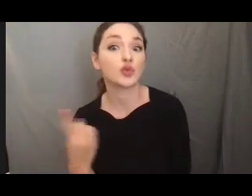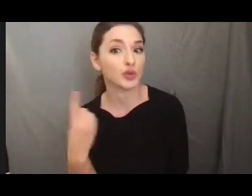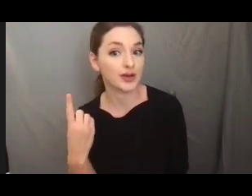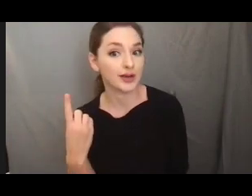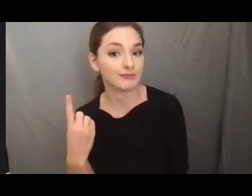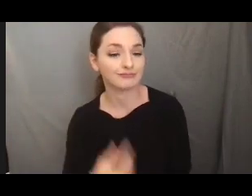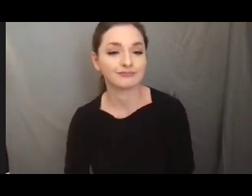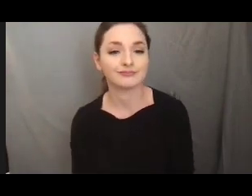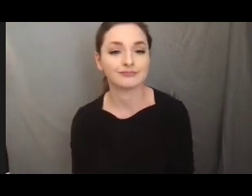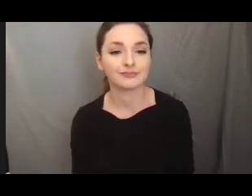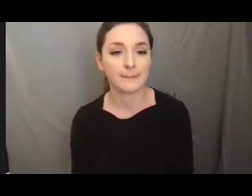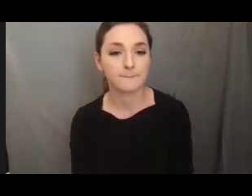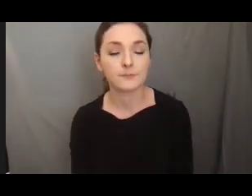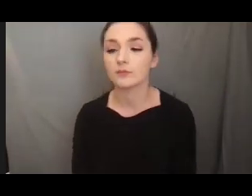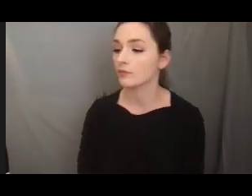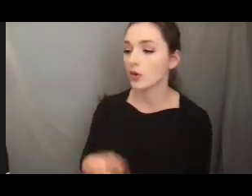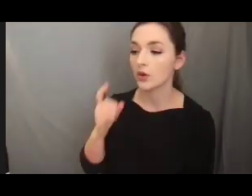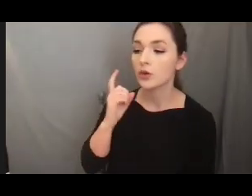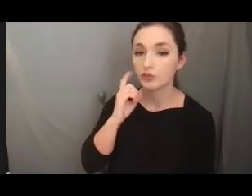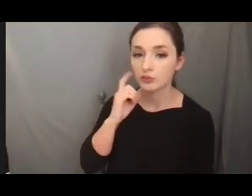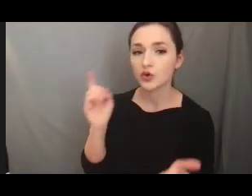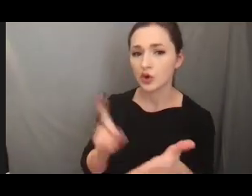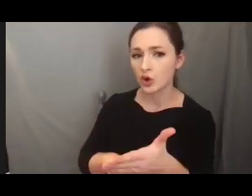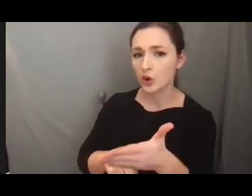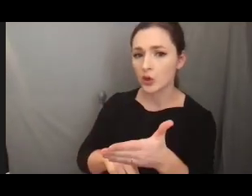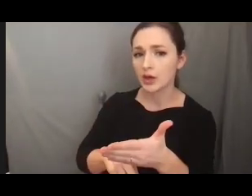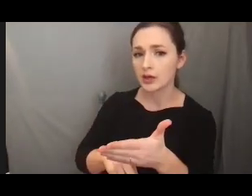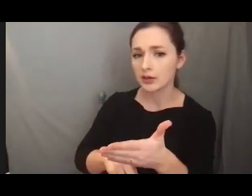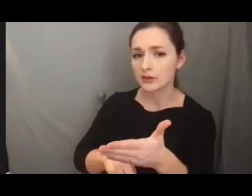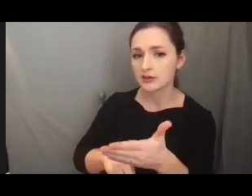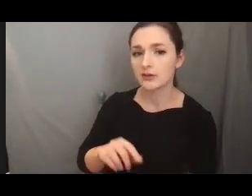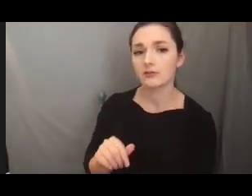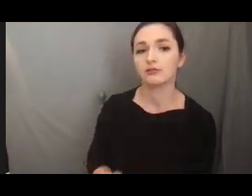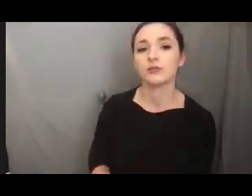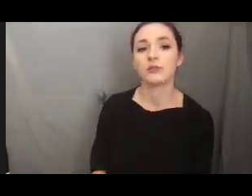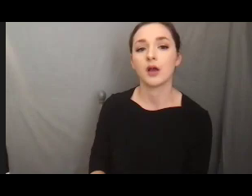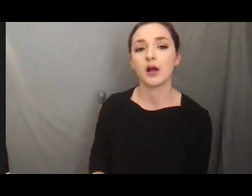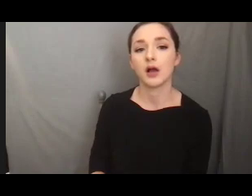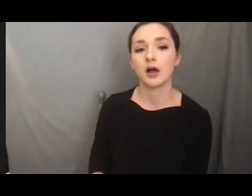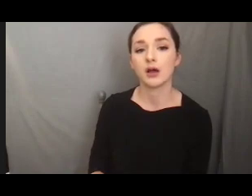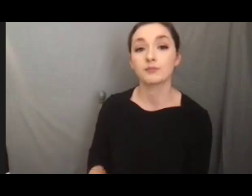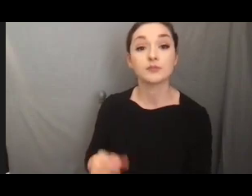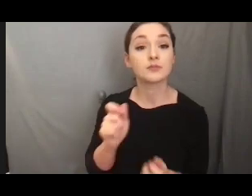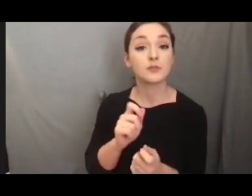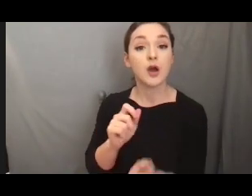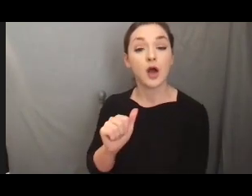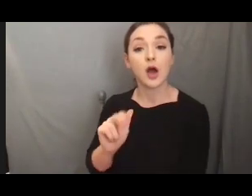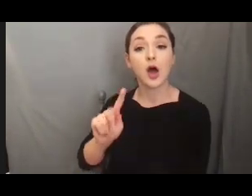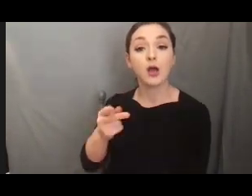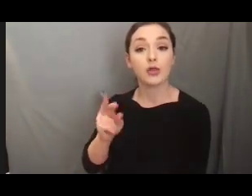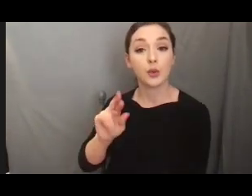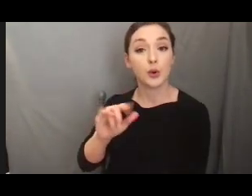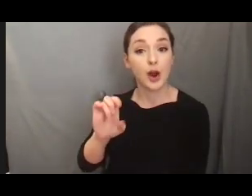can see we put this authorized personnel only in another one of our anti-beaver. No beaver. Yeah. We're kind of hard on the beavers.